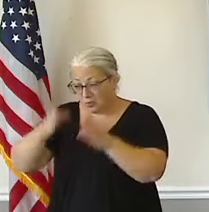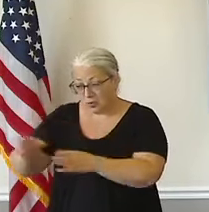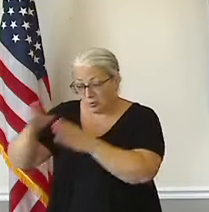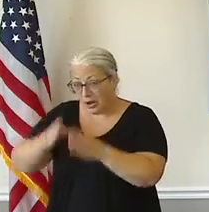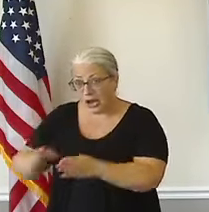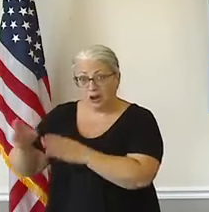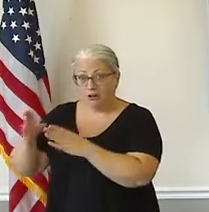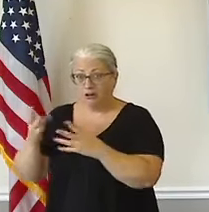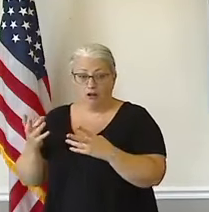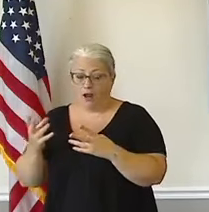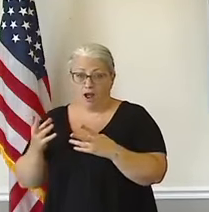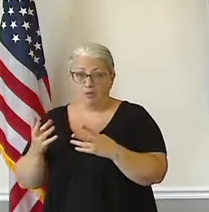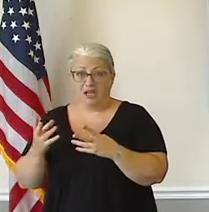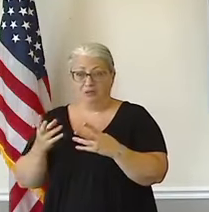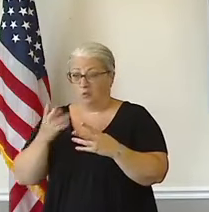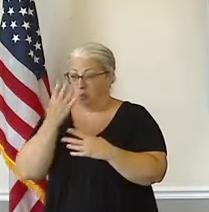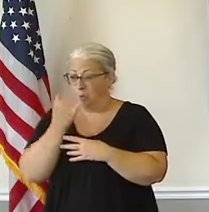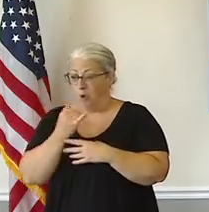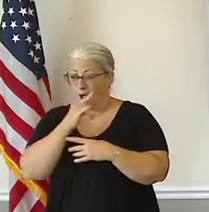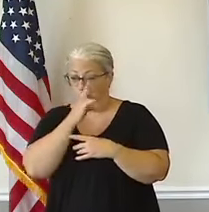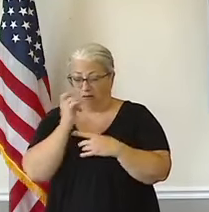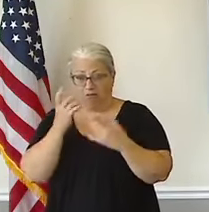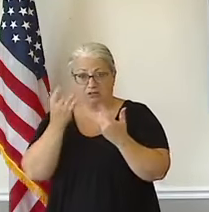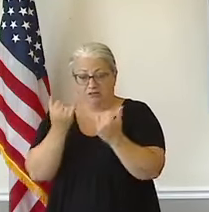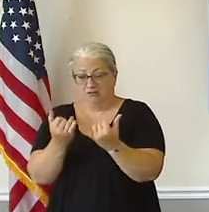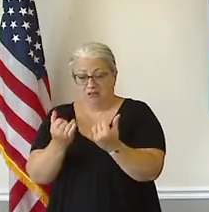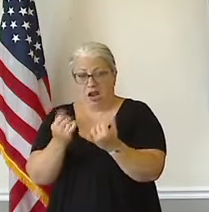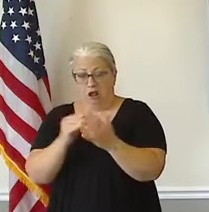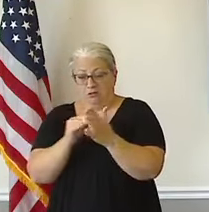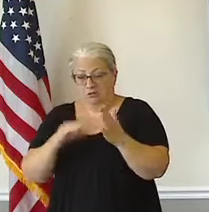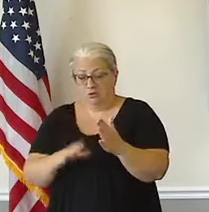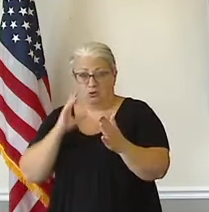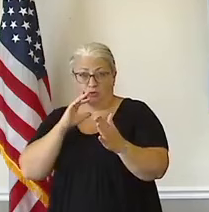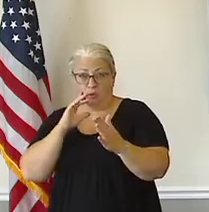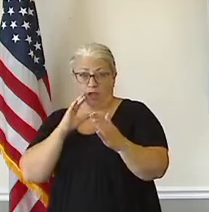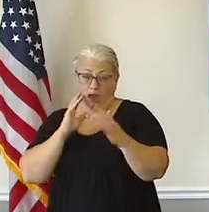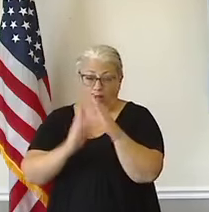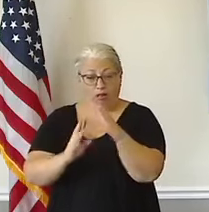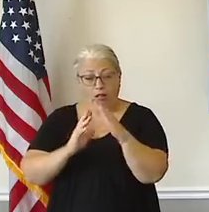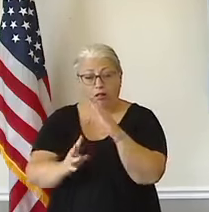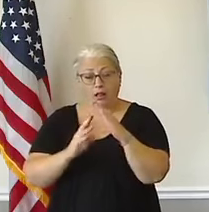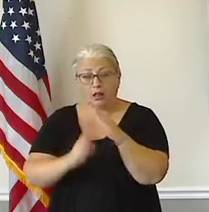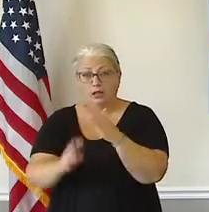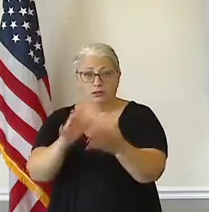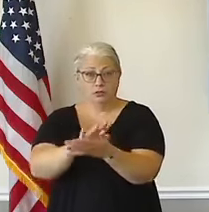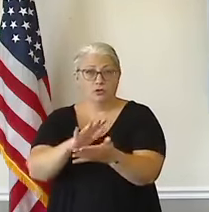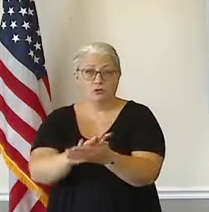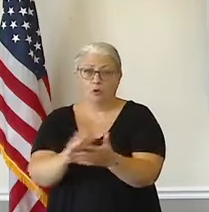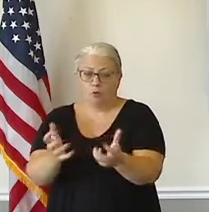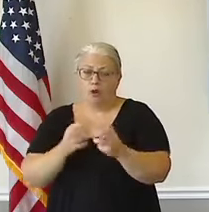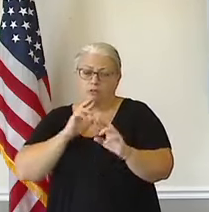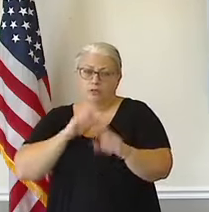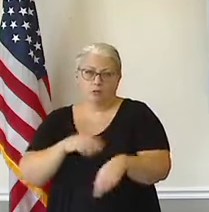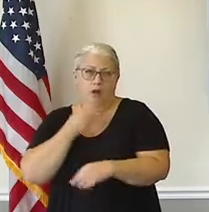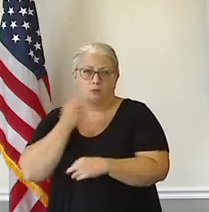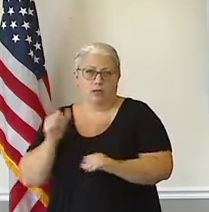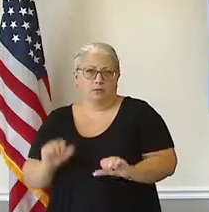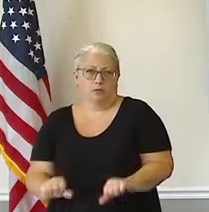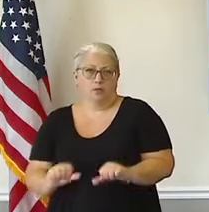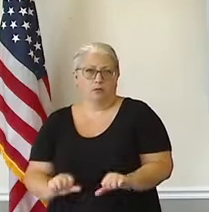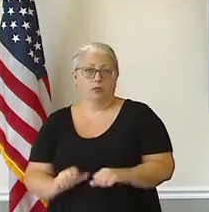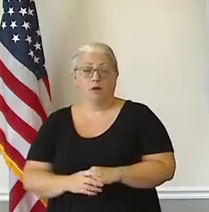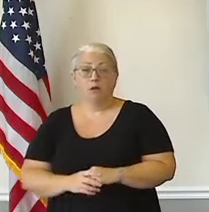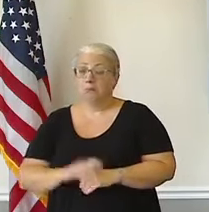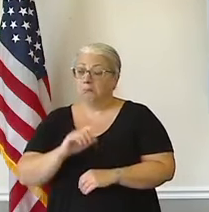influx of students returning in some capacity, and we want to be responsive as best we can. But yeah, it is